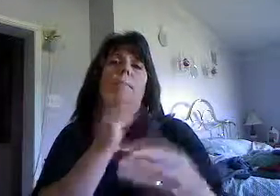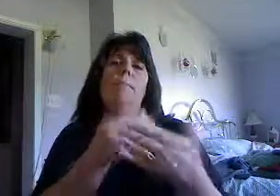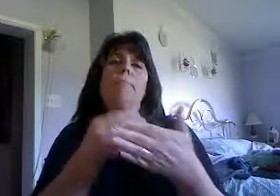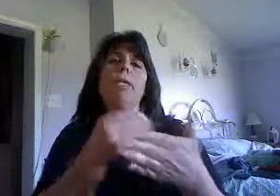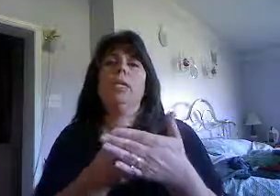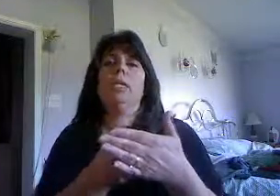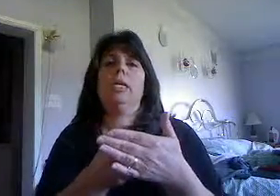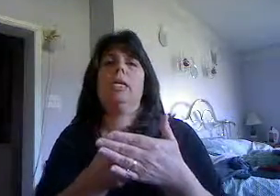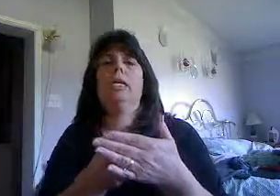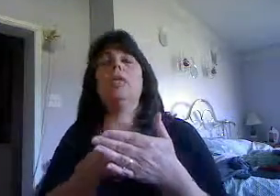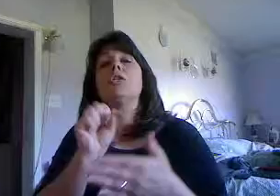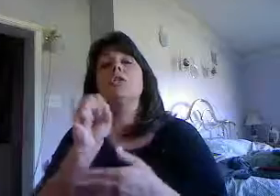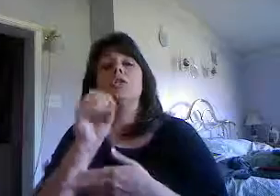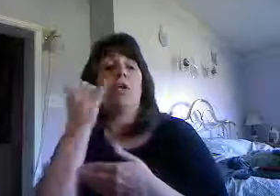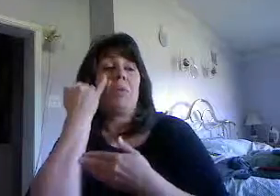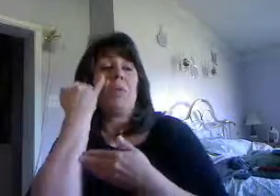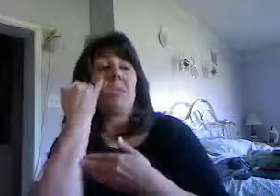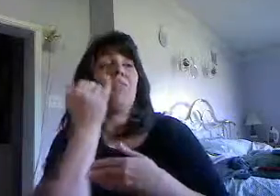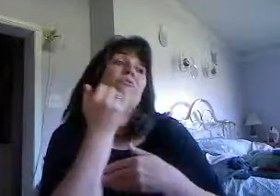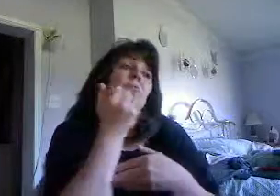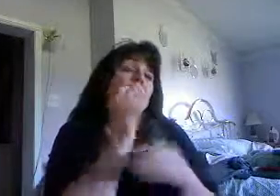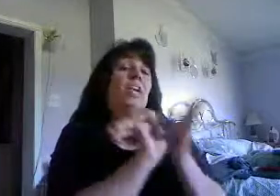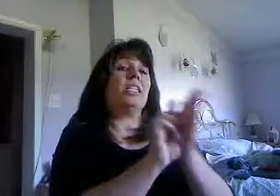borrowed money from a bank, if you defaulted on your